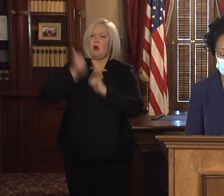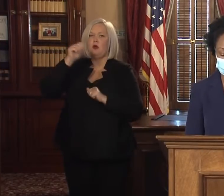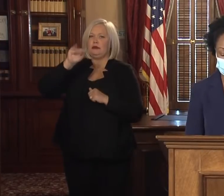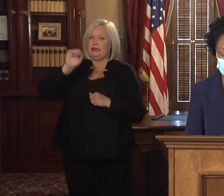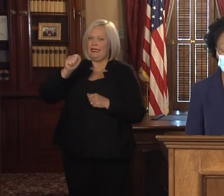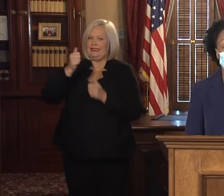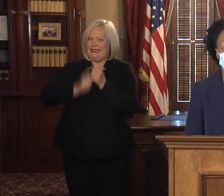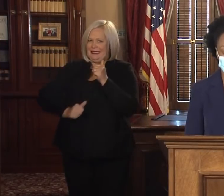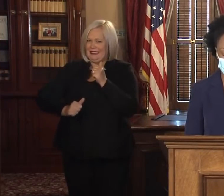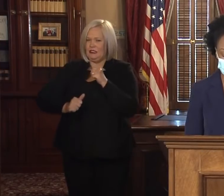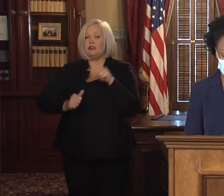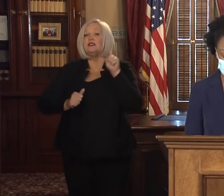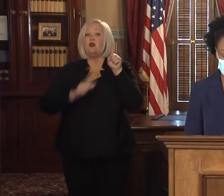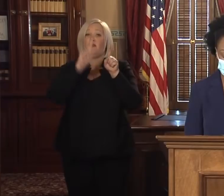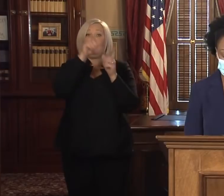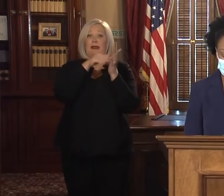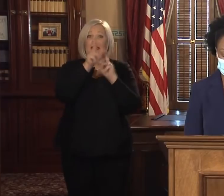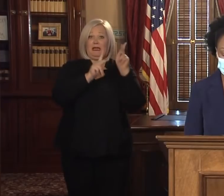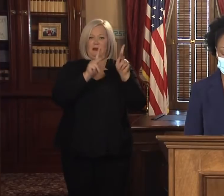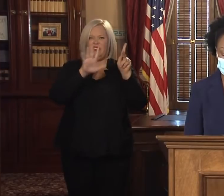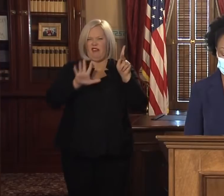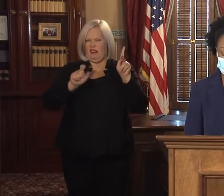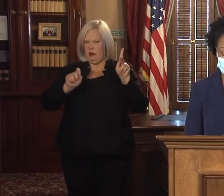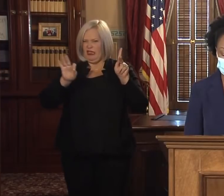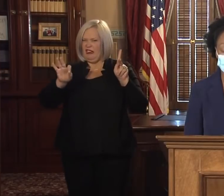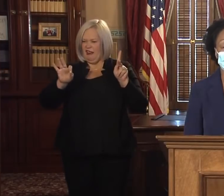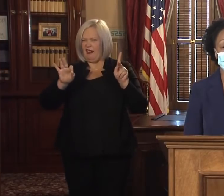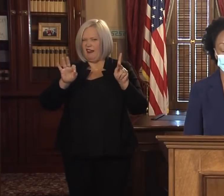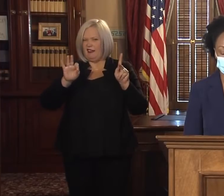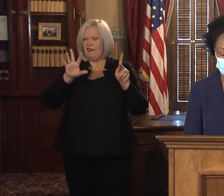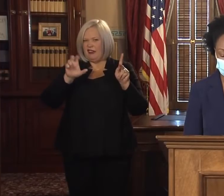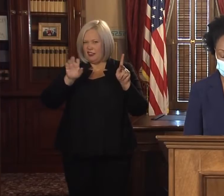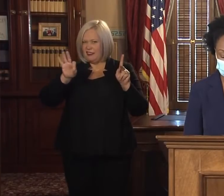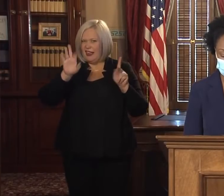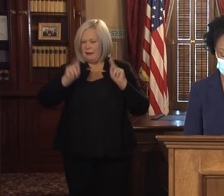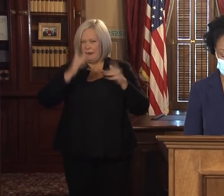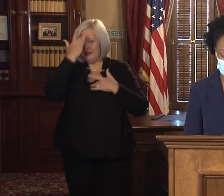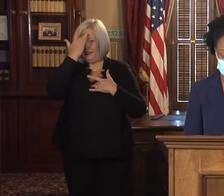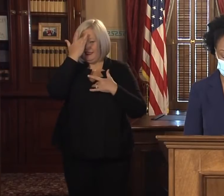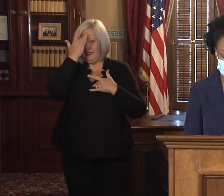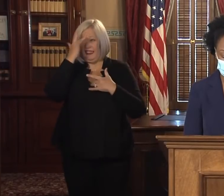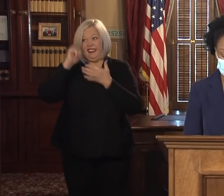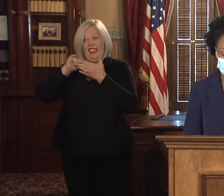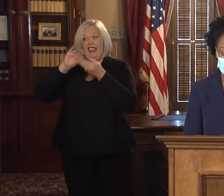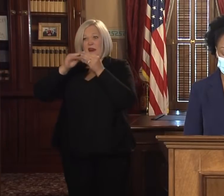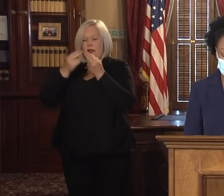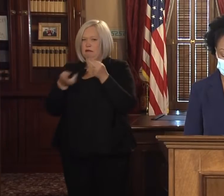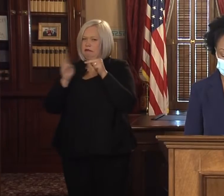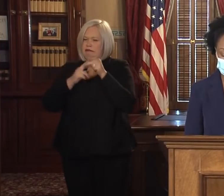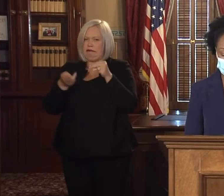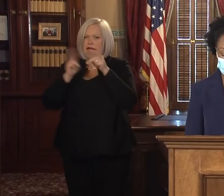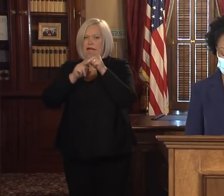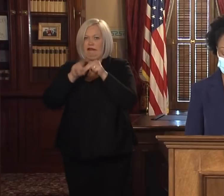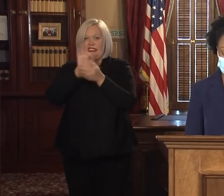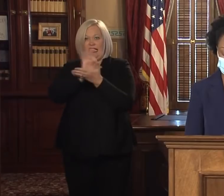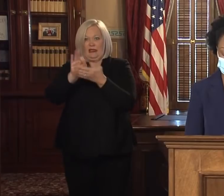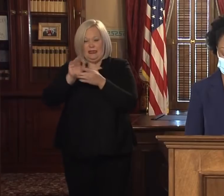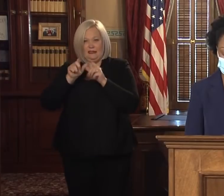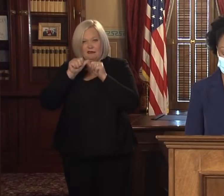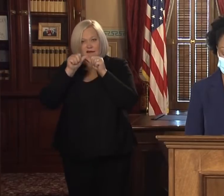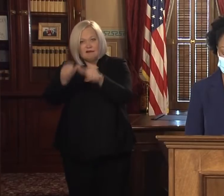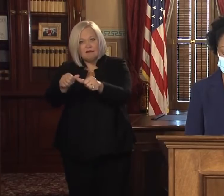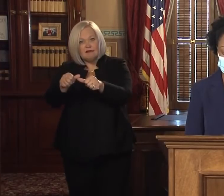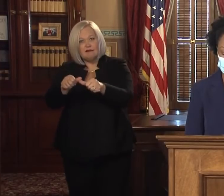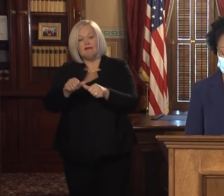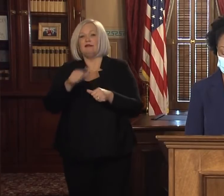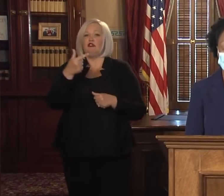at 509 cases per million. That rate has been increasing for 9 weeks straight. The Grand Rapids and Kalamazoo regions